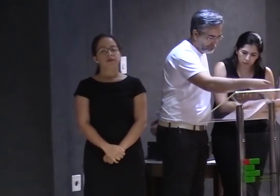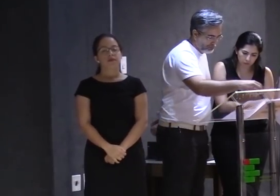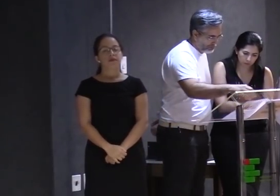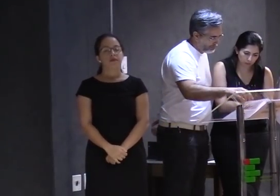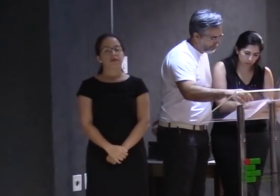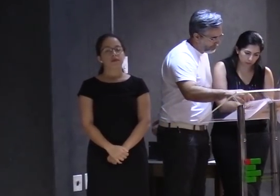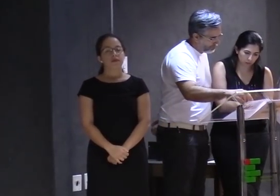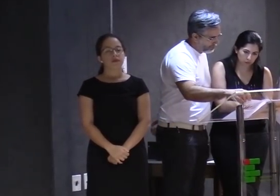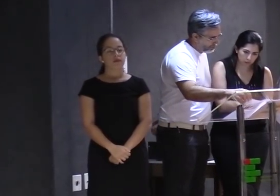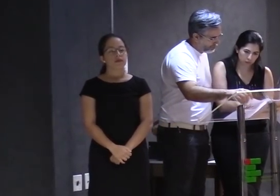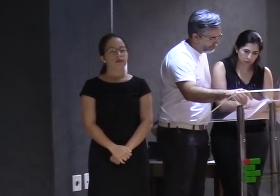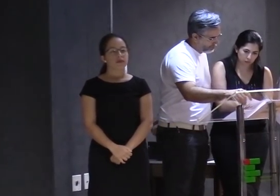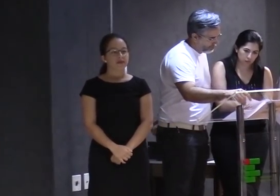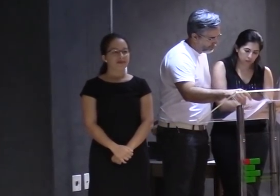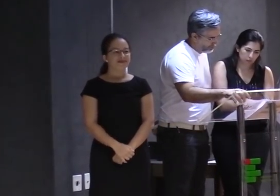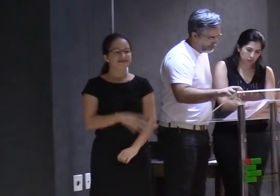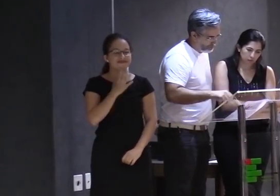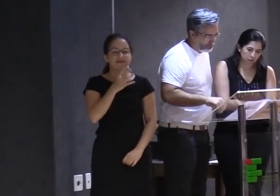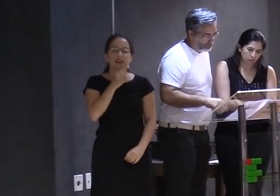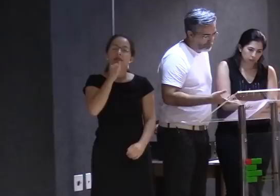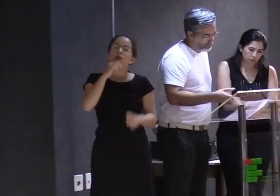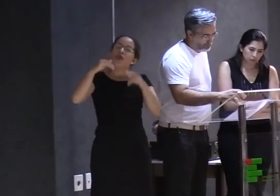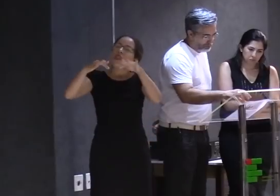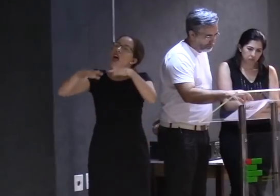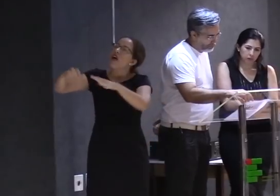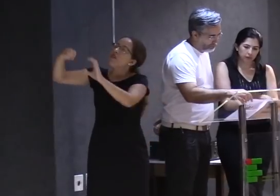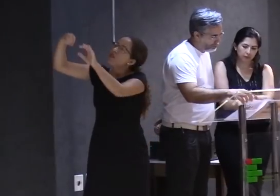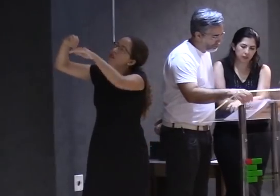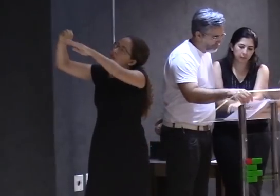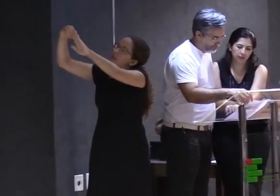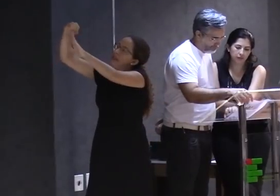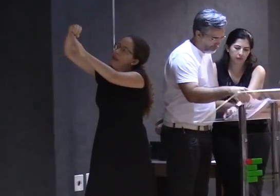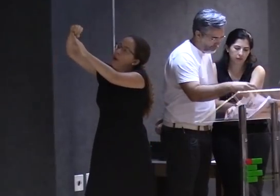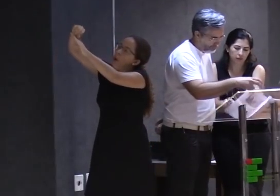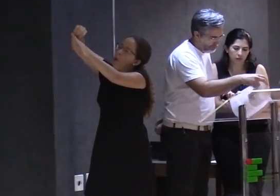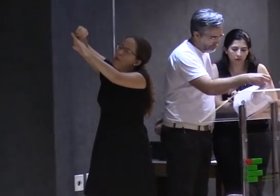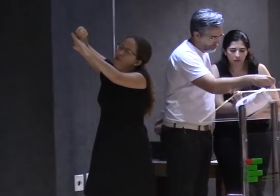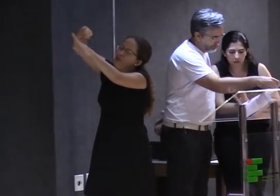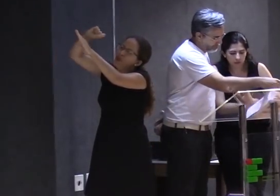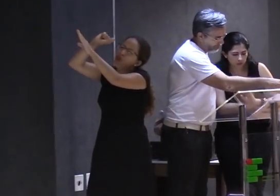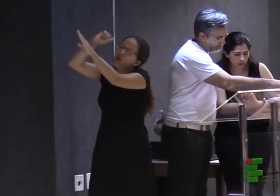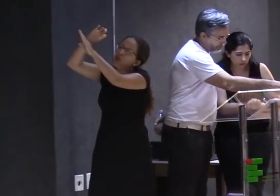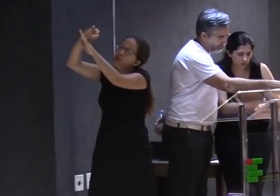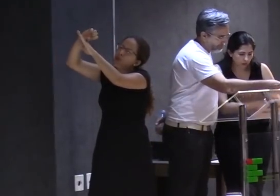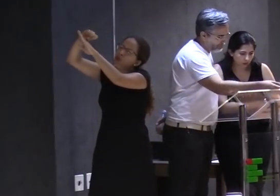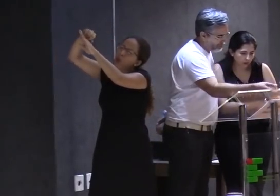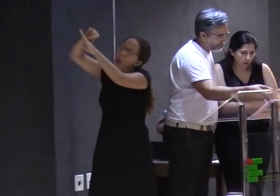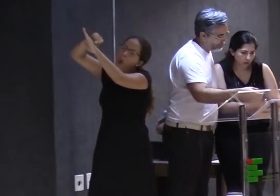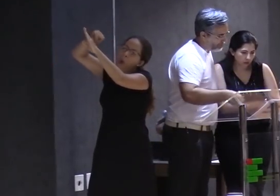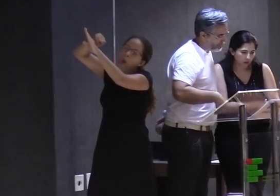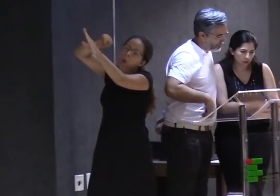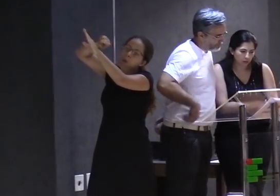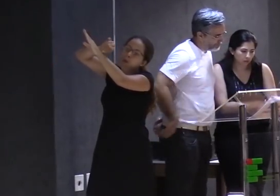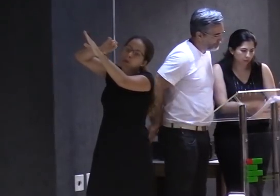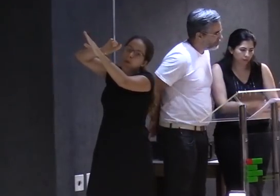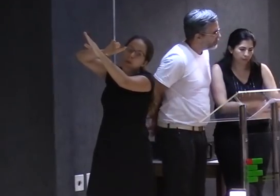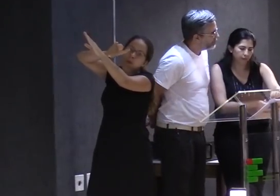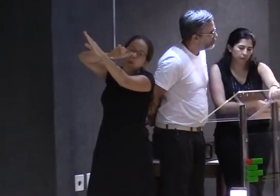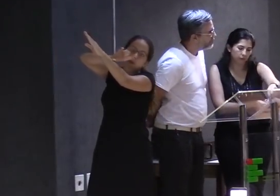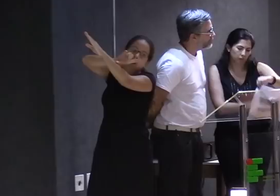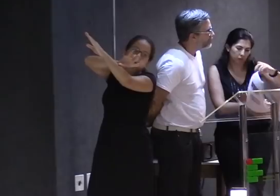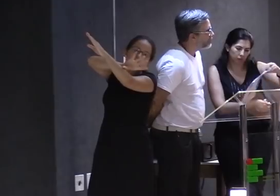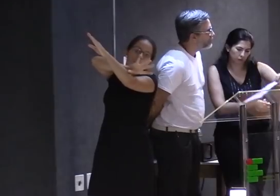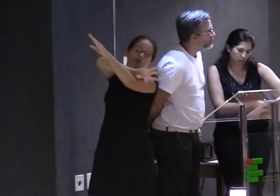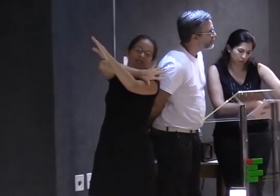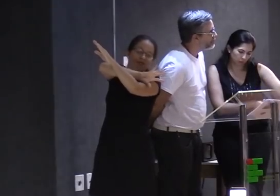crescendo e crescendo, crescendo. So the idea of this activity is that you all have your personal knowledge